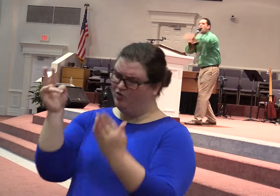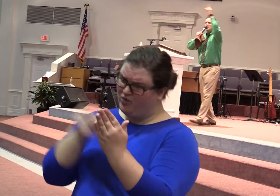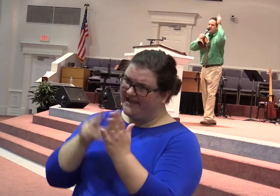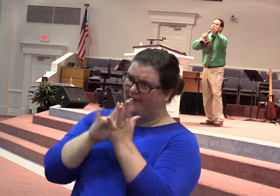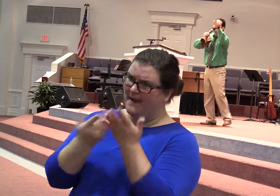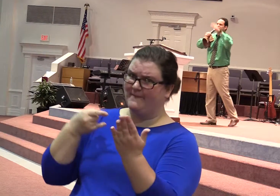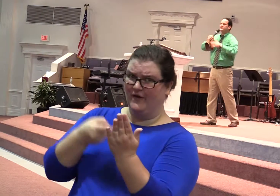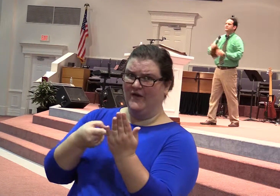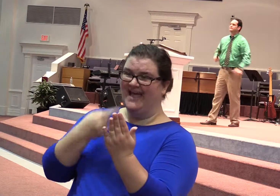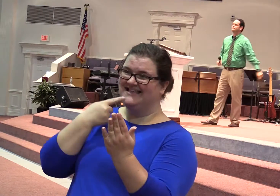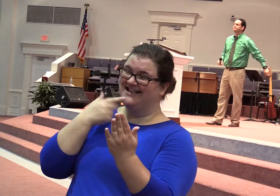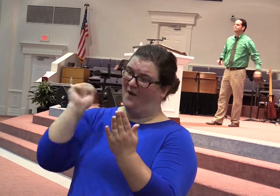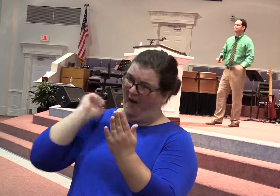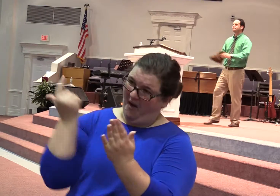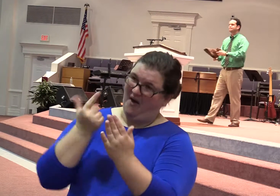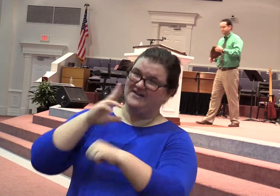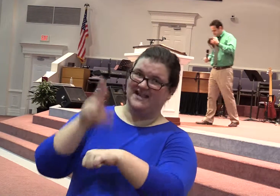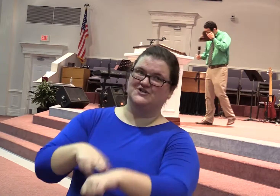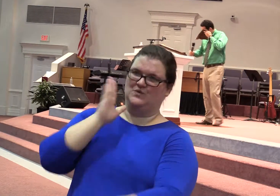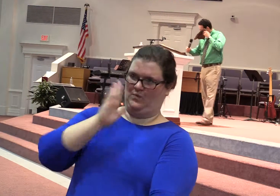all nations.